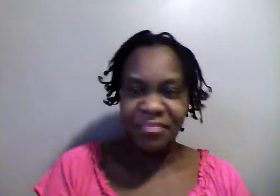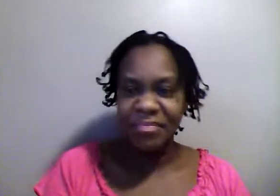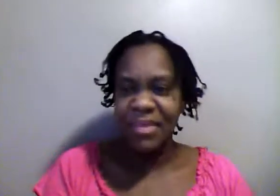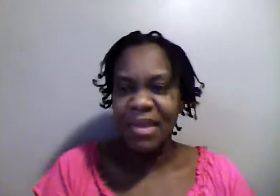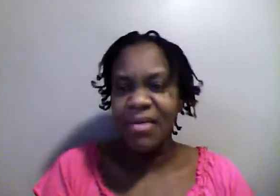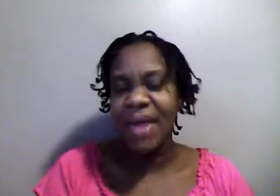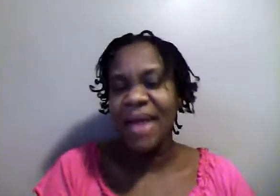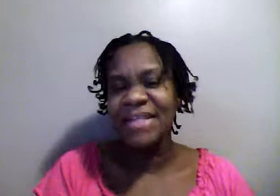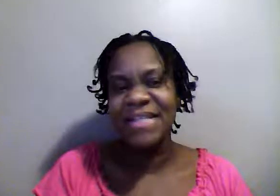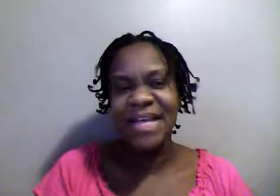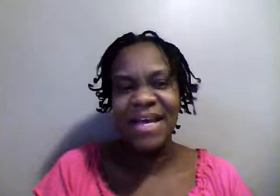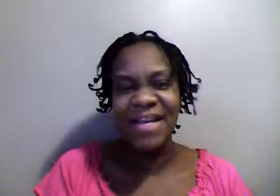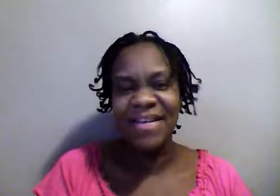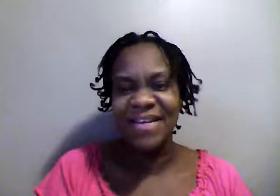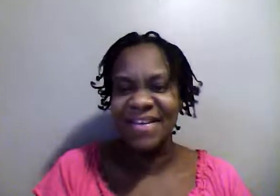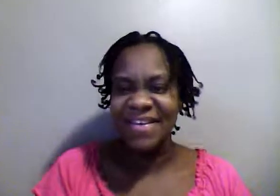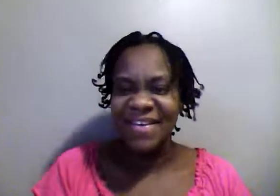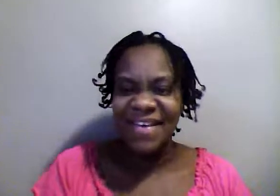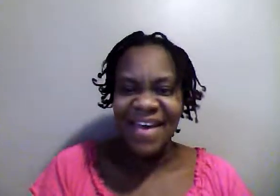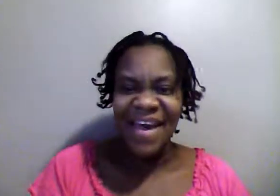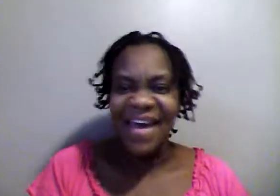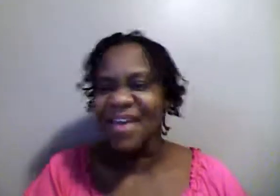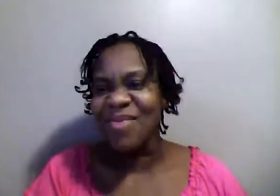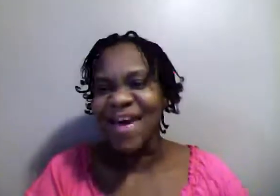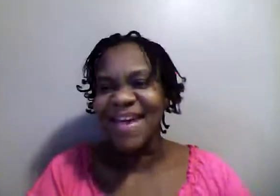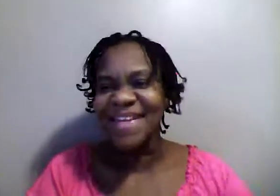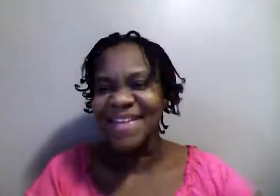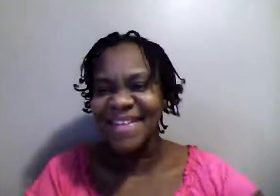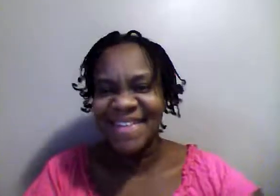Oh, hi, Sian. Hi, Han White.